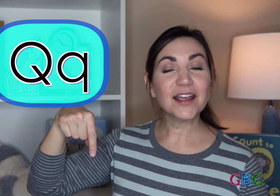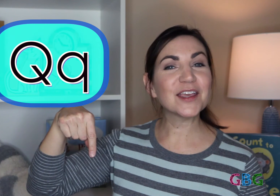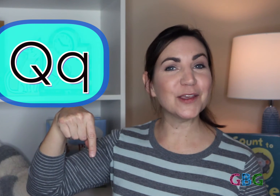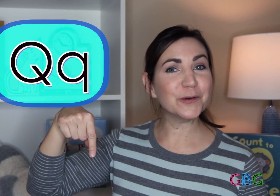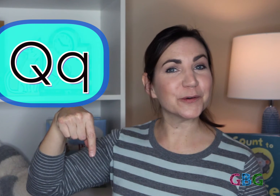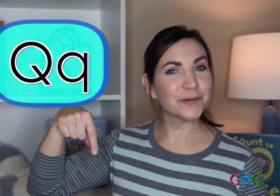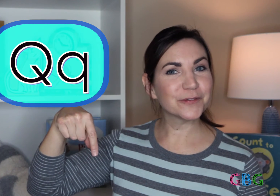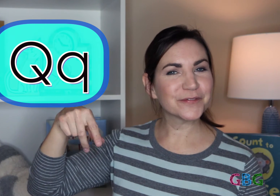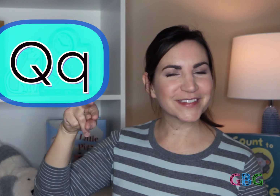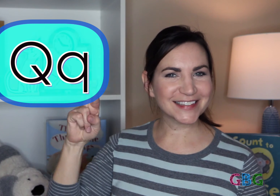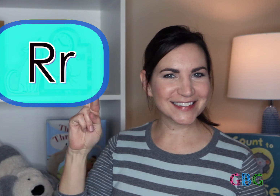Q,